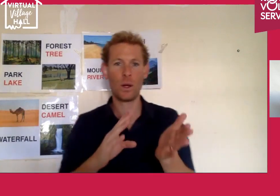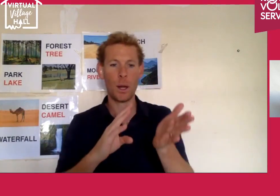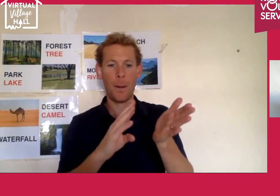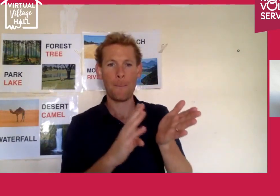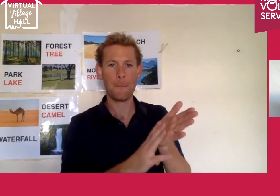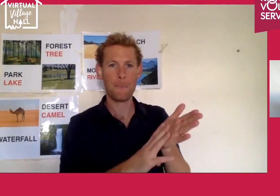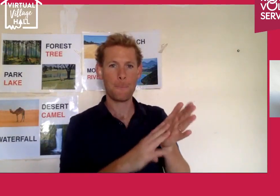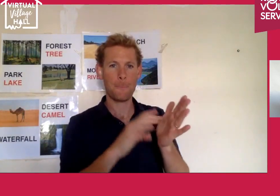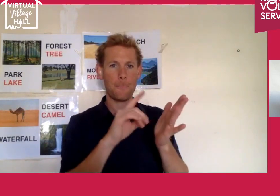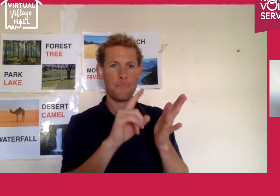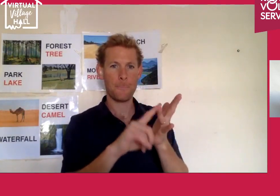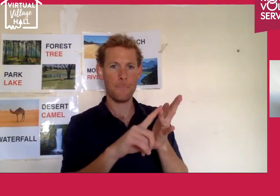the sign for